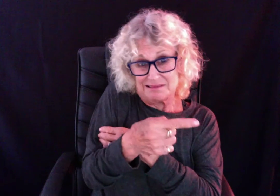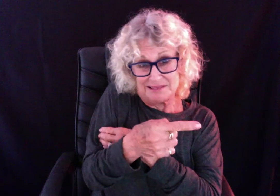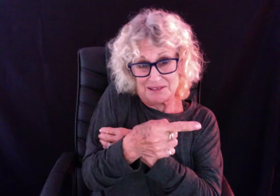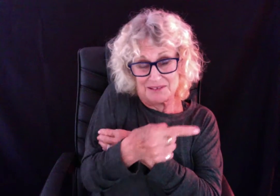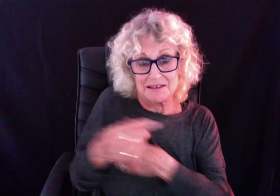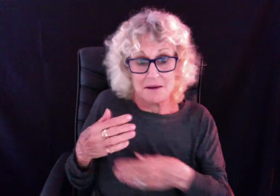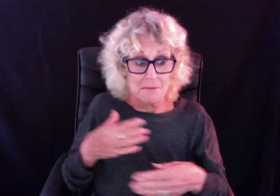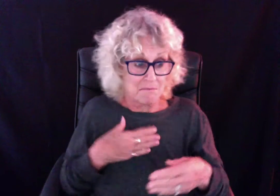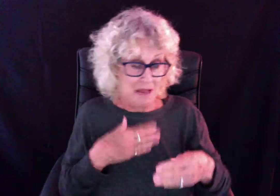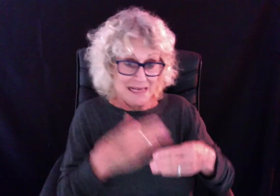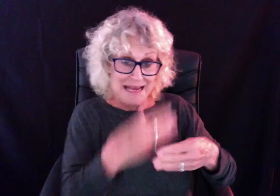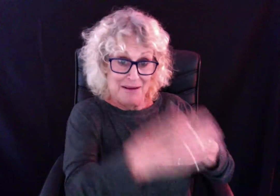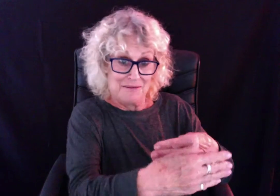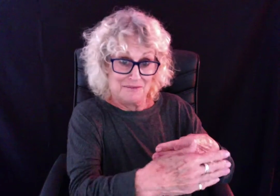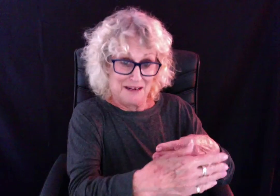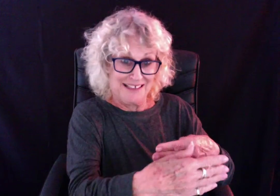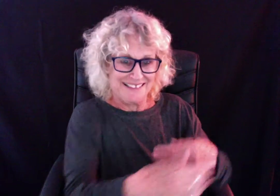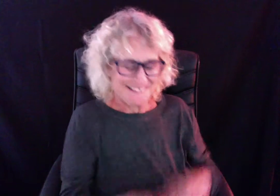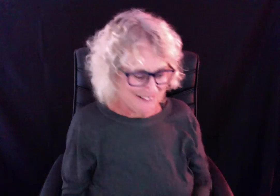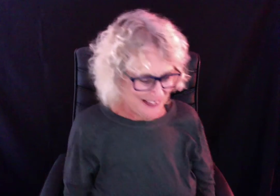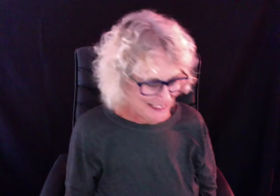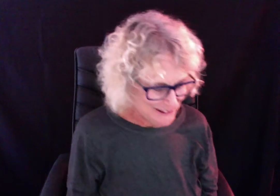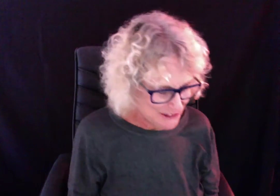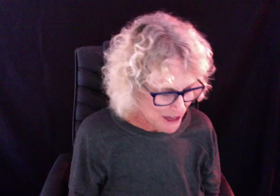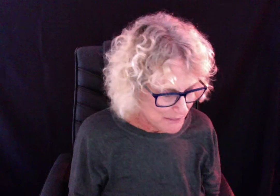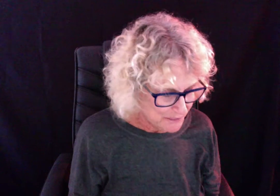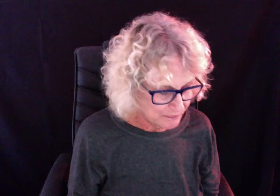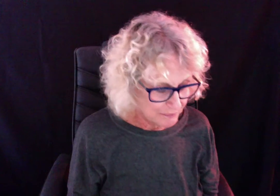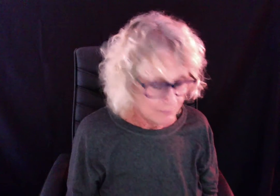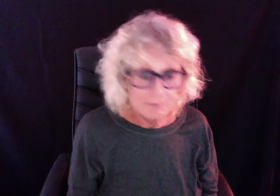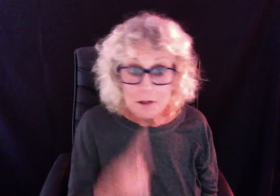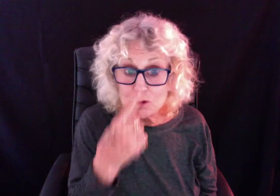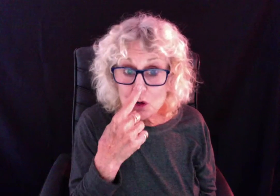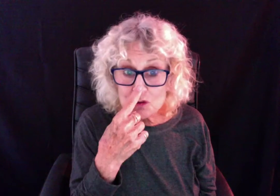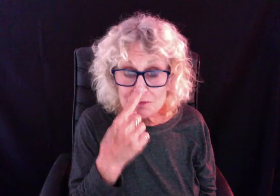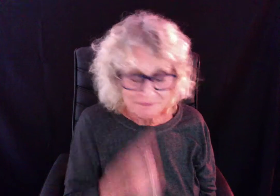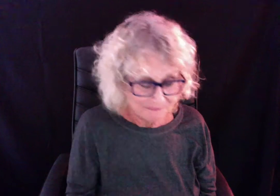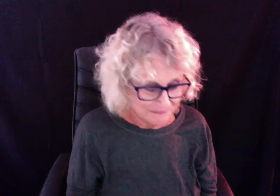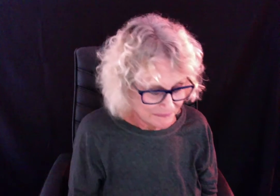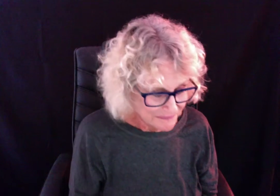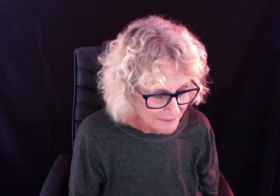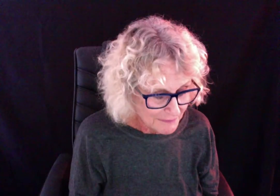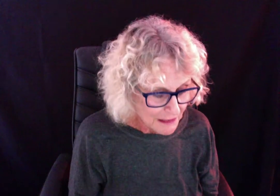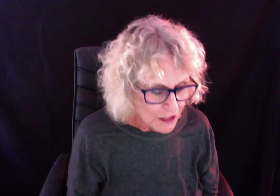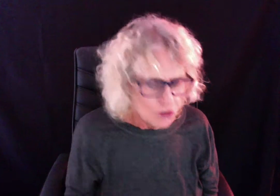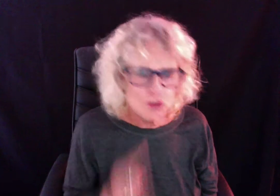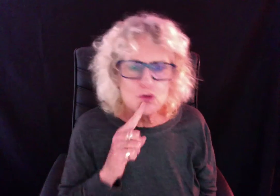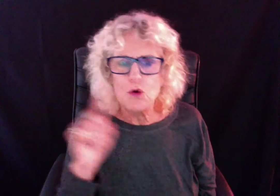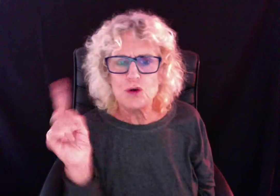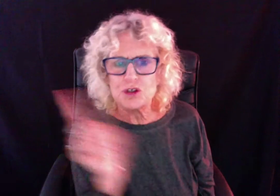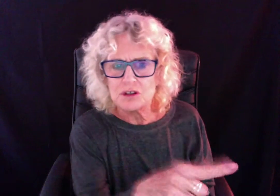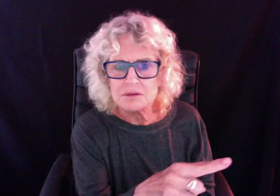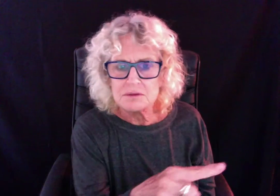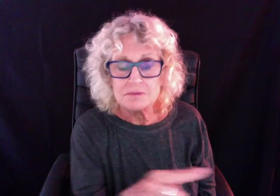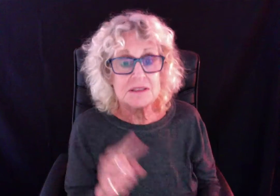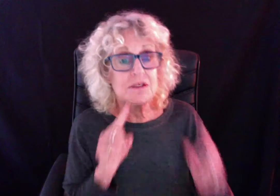No. Right? Okay, good job. Nose. To order. Sometimes